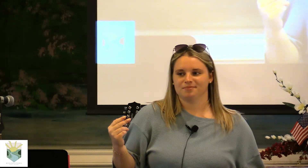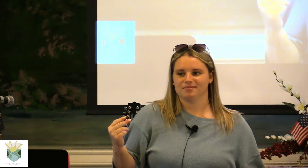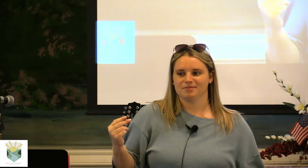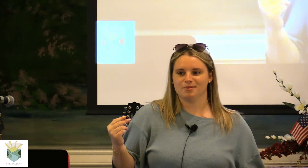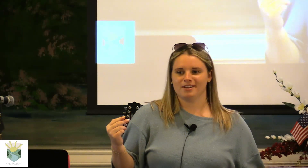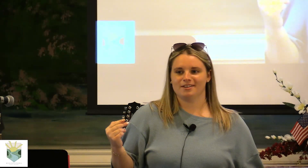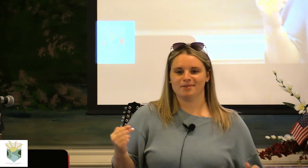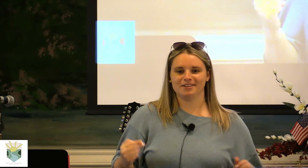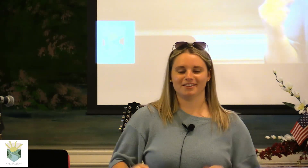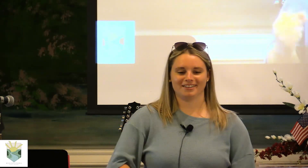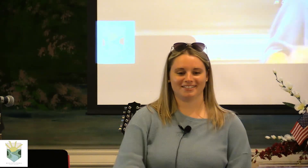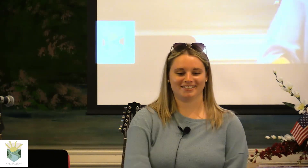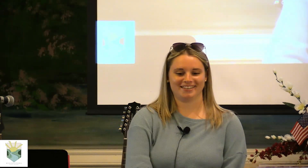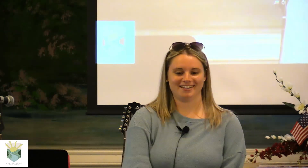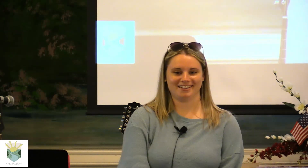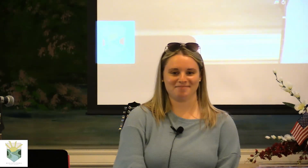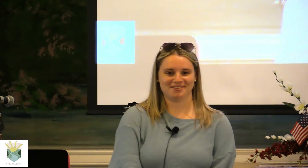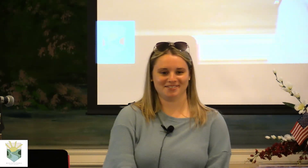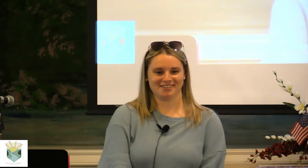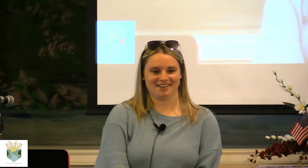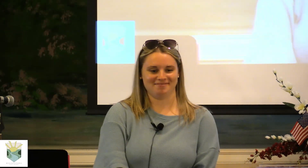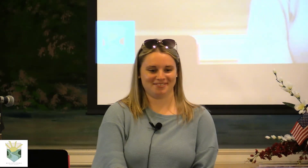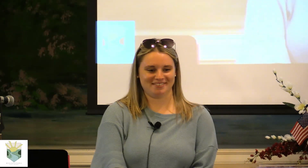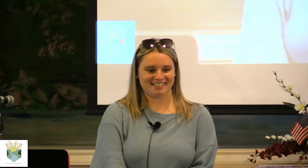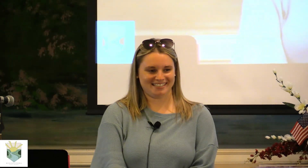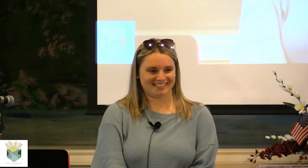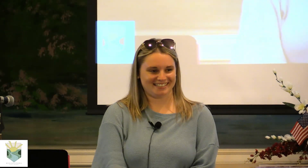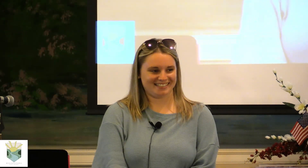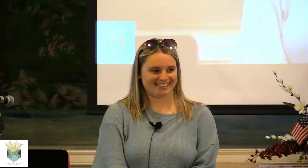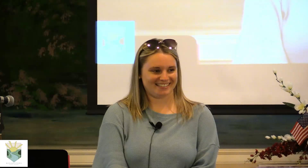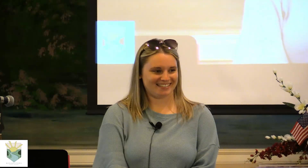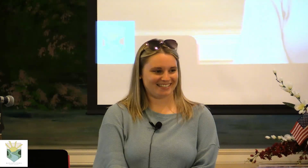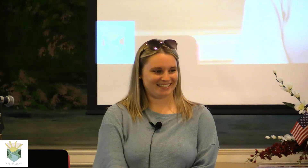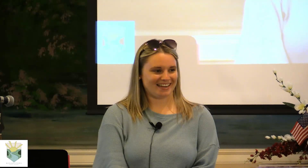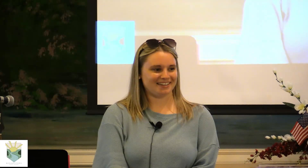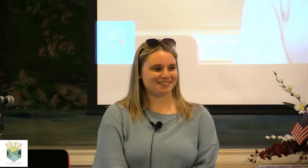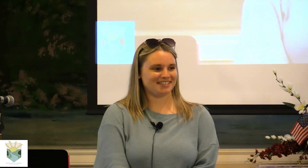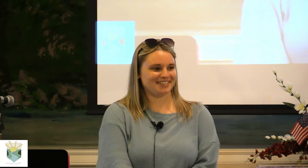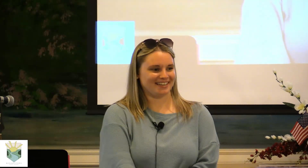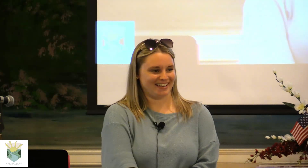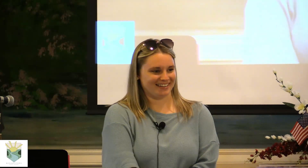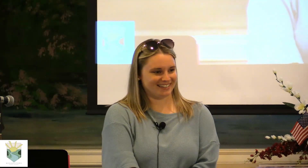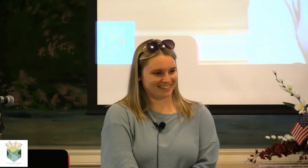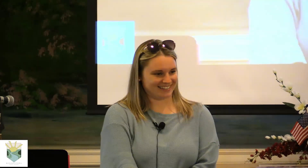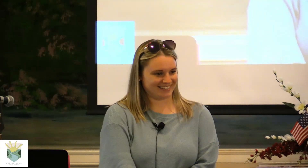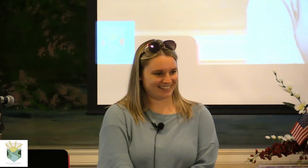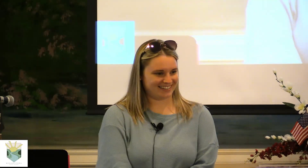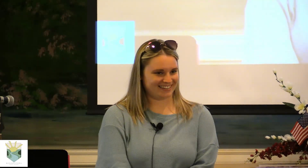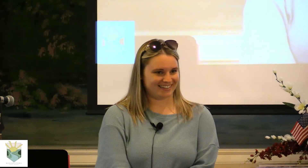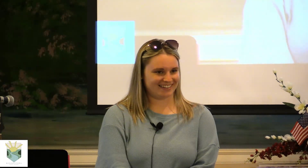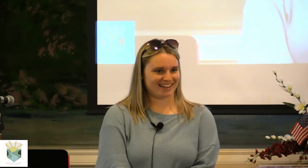Would anybody like to stand up and do their name for me? Or come up. I know TJ can. Oh, Amy's.